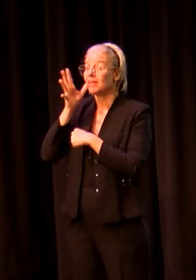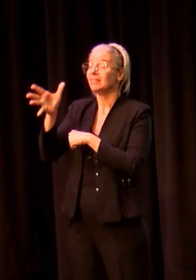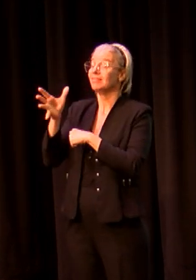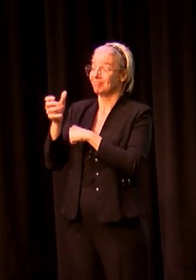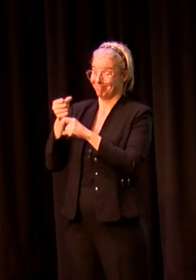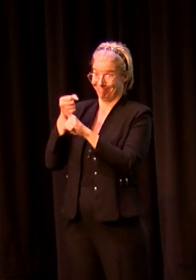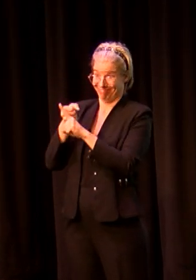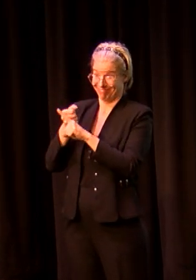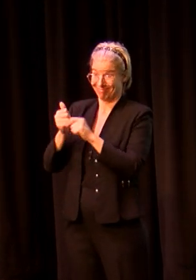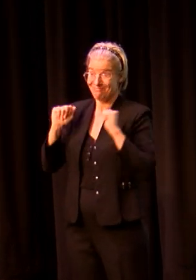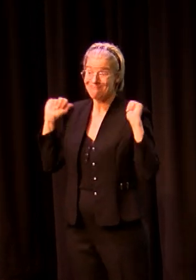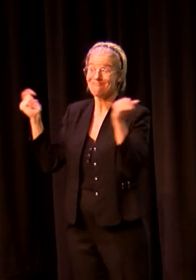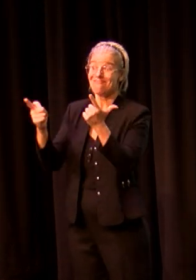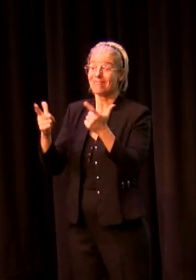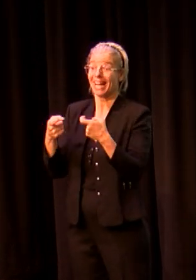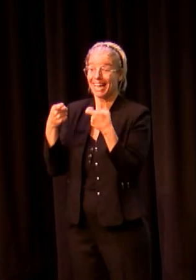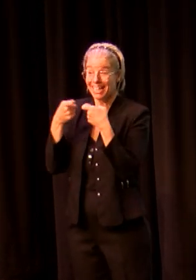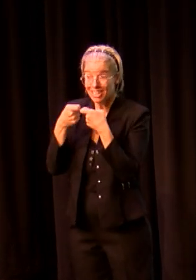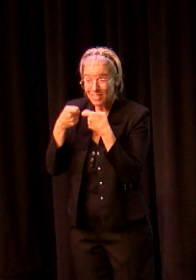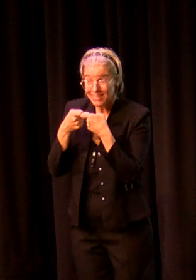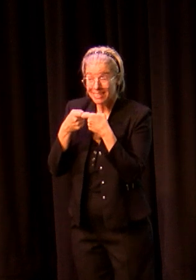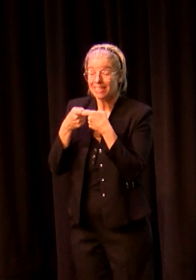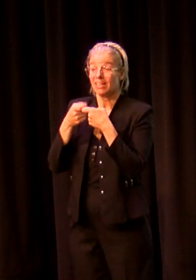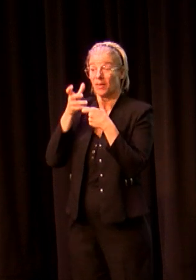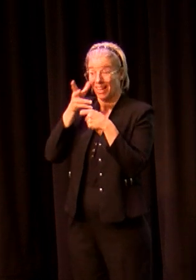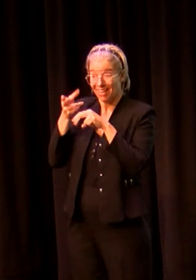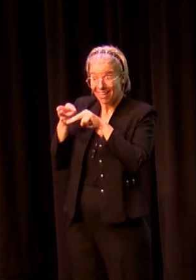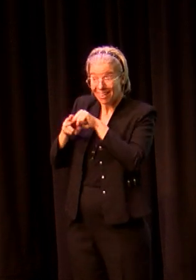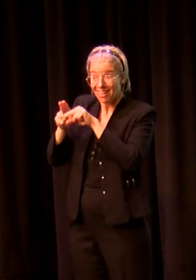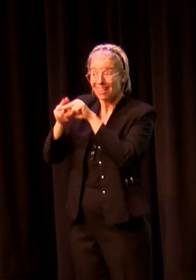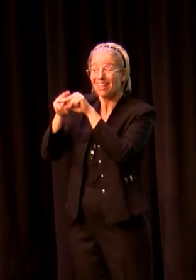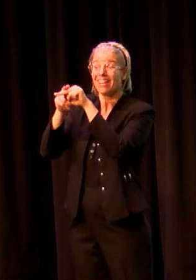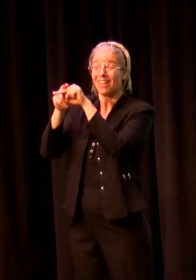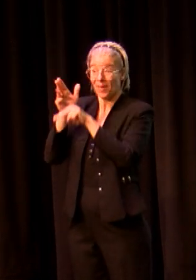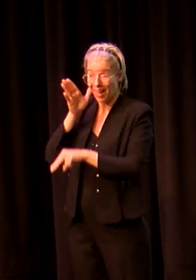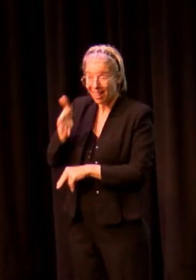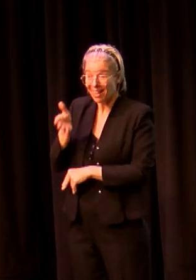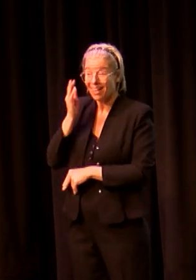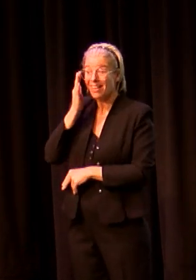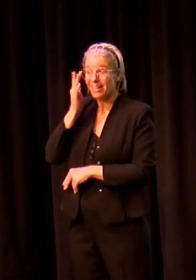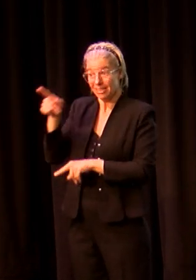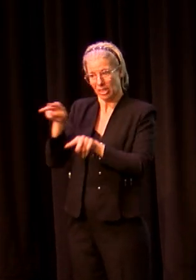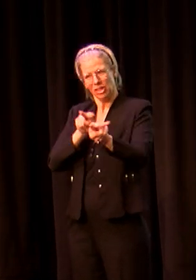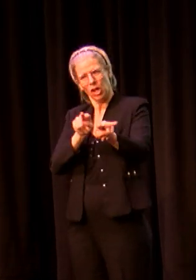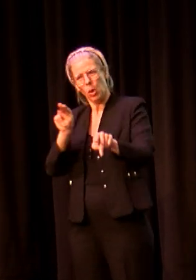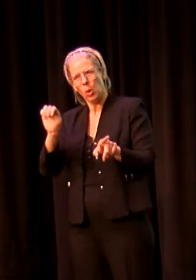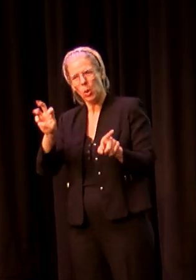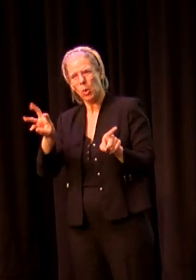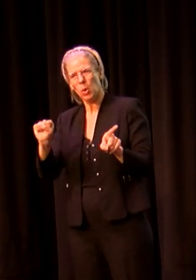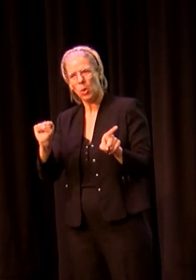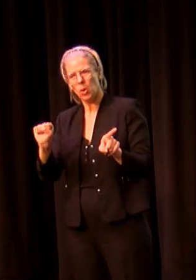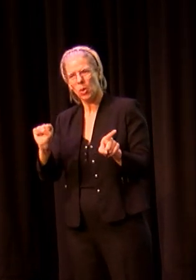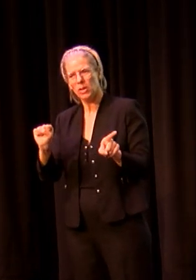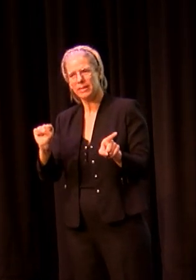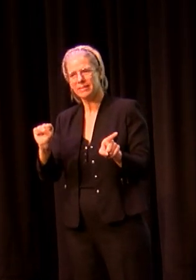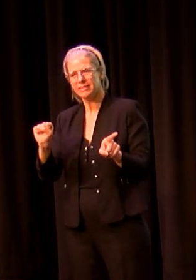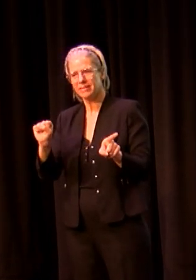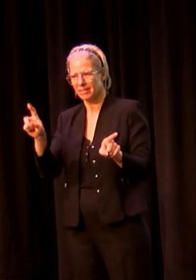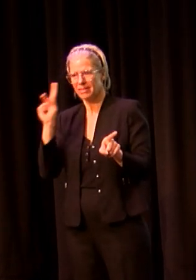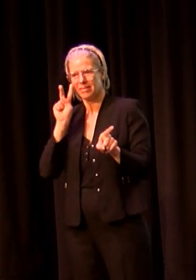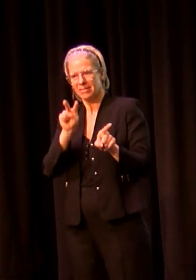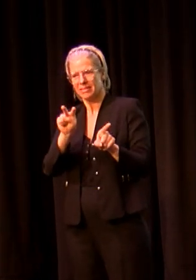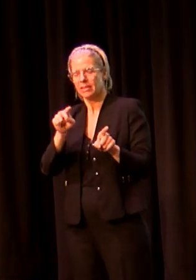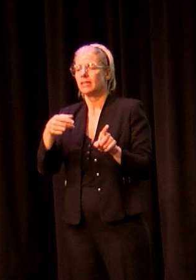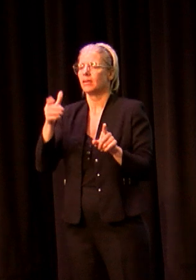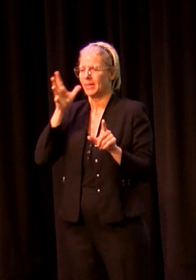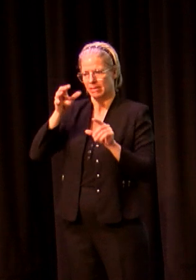electric rates. A lot of you are probably following the news about the new transmission lines that are being proposed for southern Frederick County. So I think this